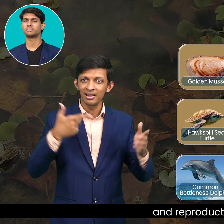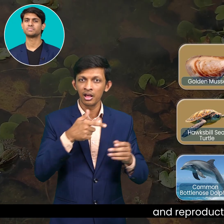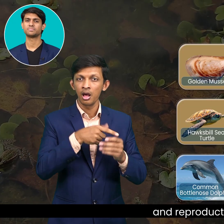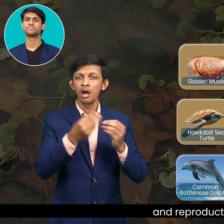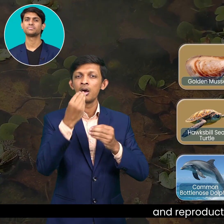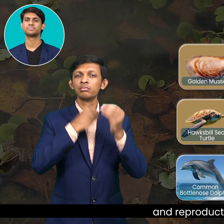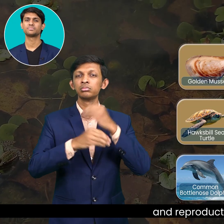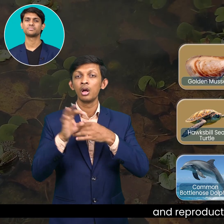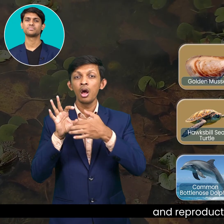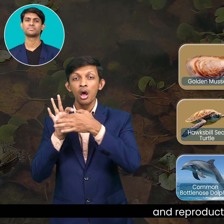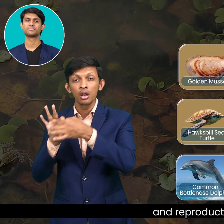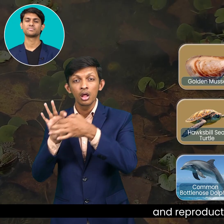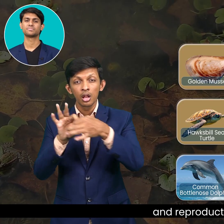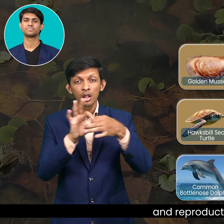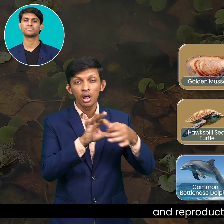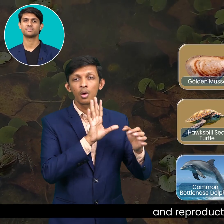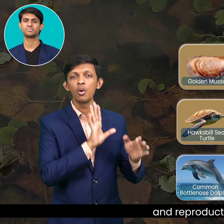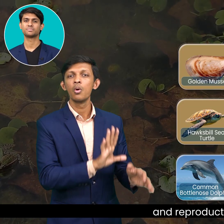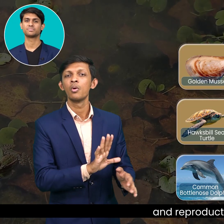reproduction.